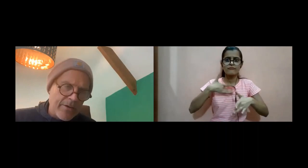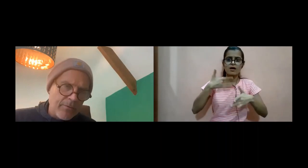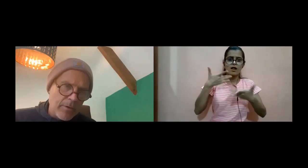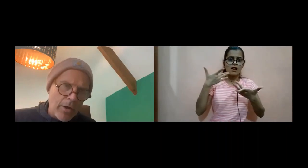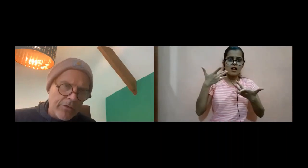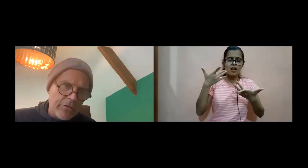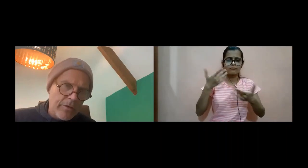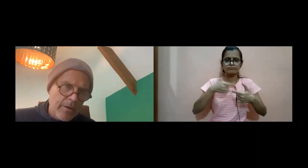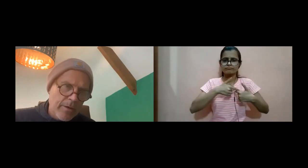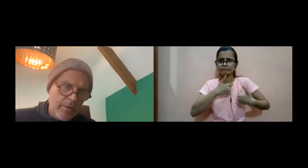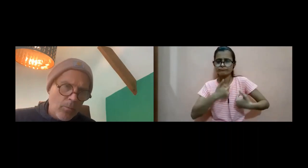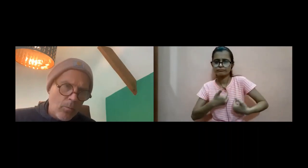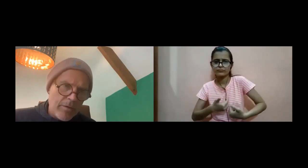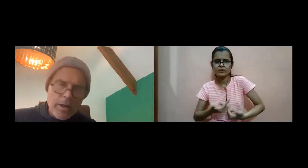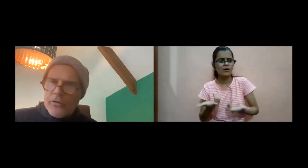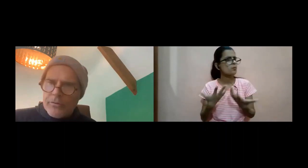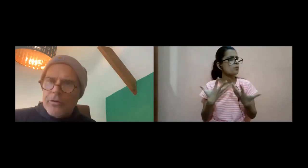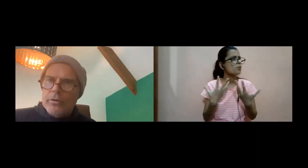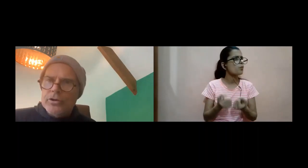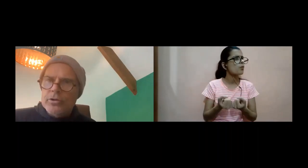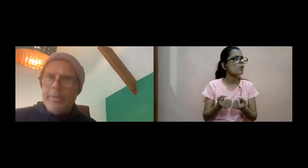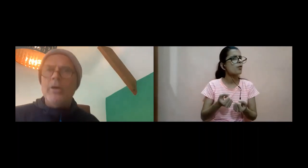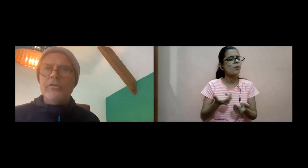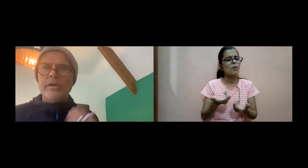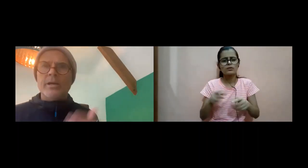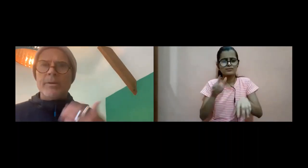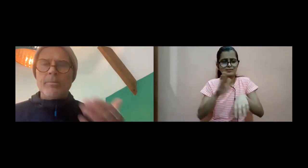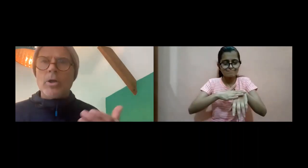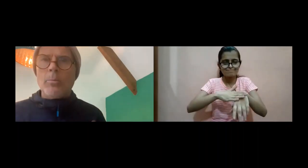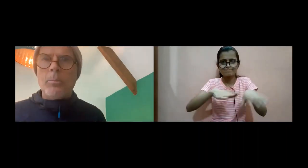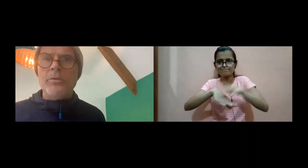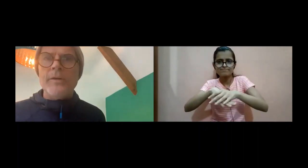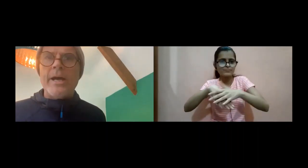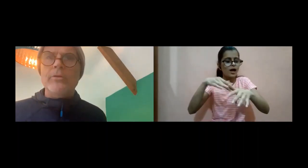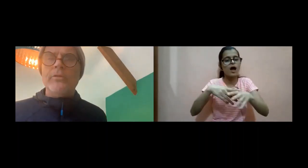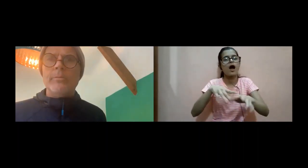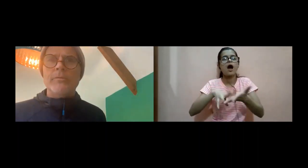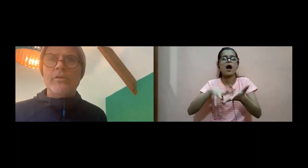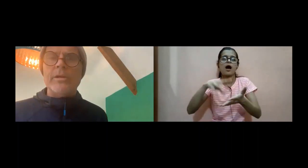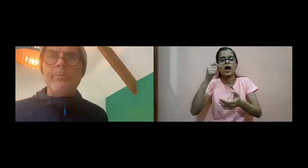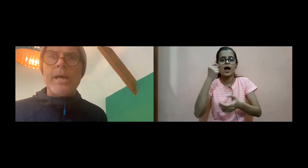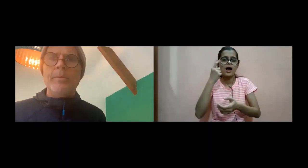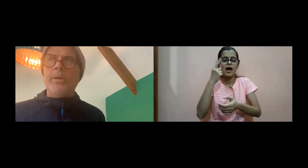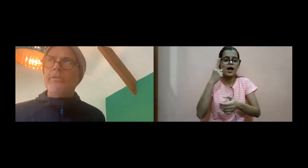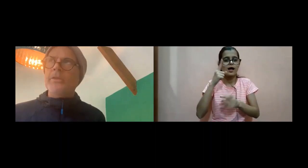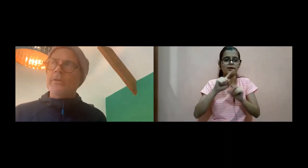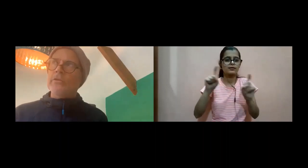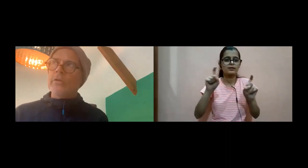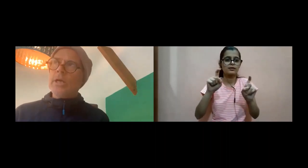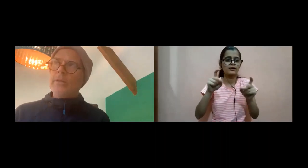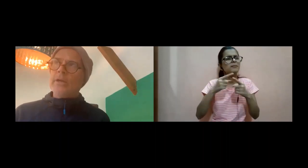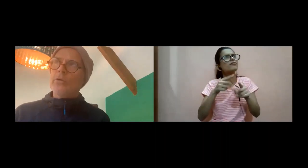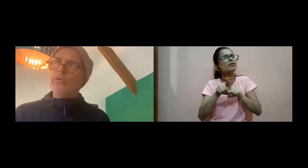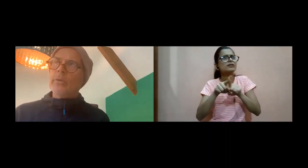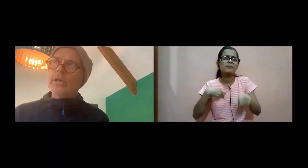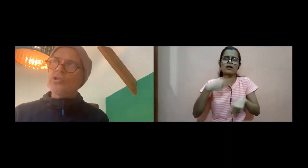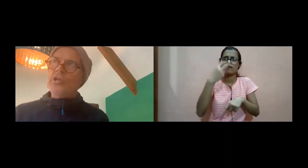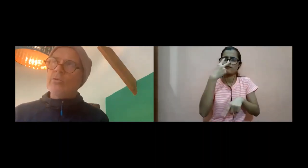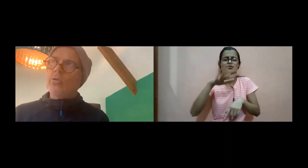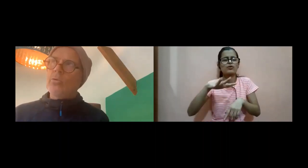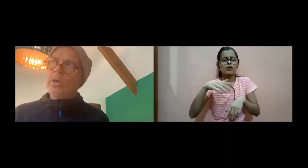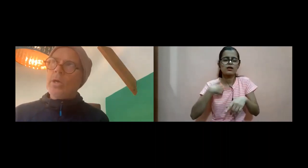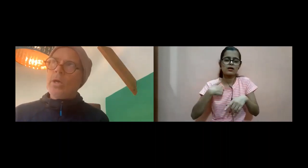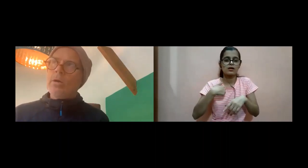have had of loss with the loss of touch. I mean, obviously it can be a lot more profound, obviously, with visual impairment, but I think there's also a kind